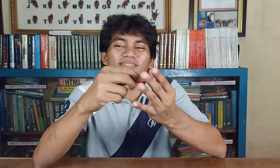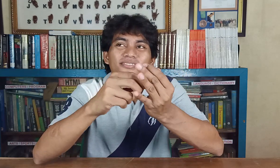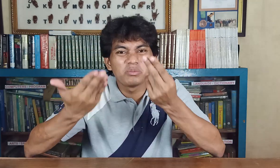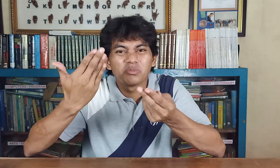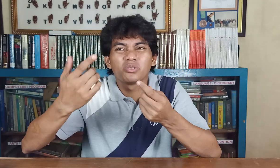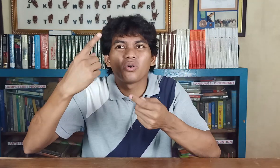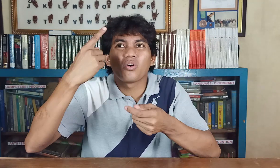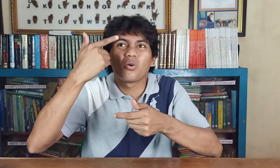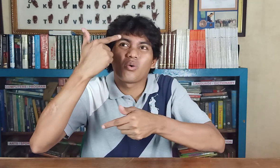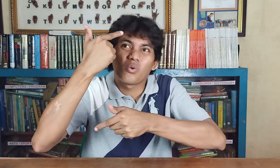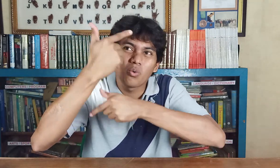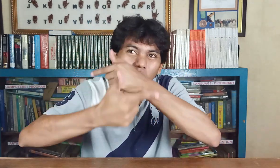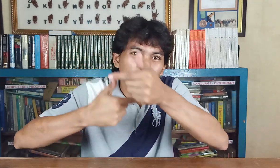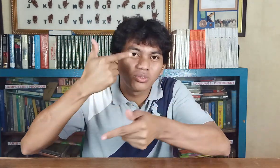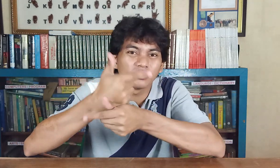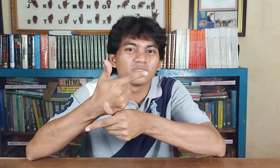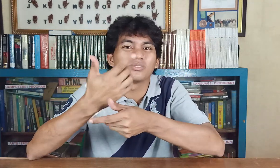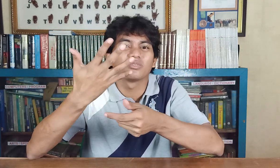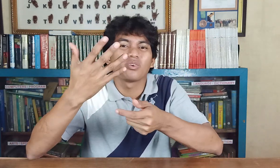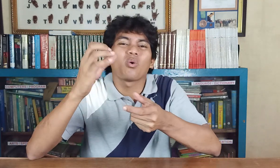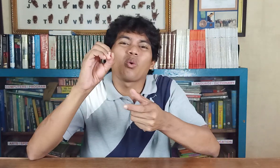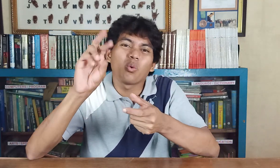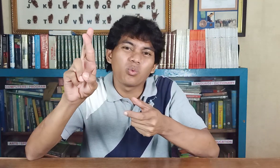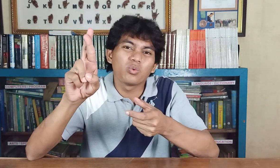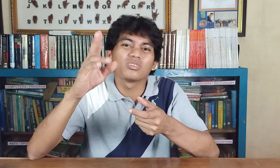Globe or Smart SIM.